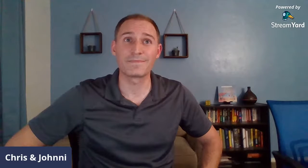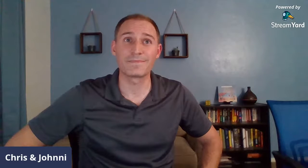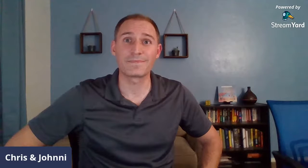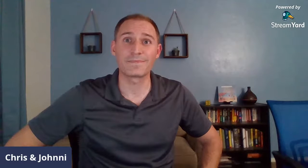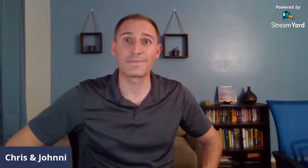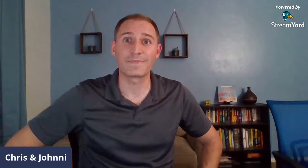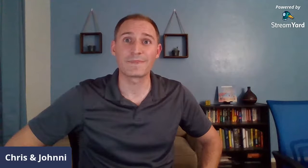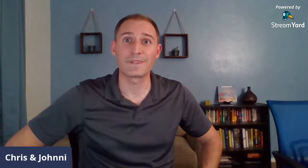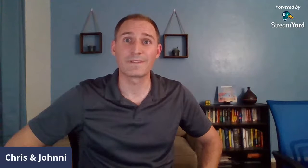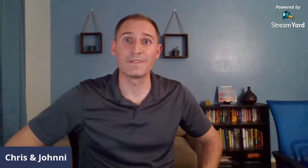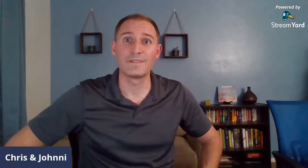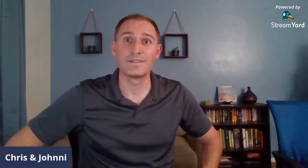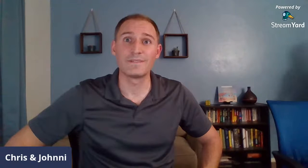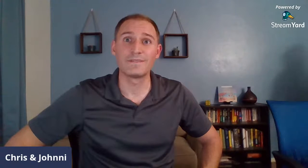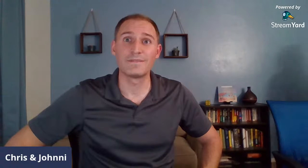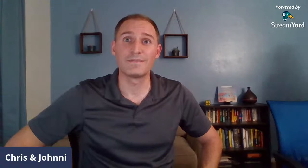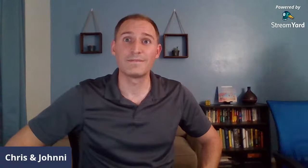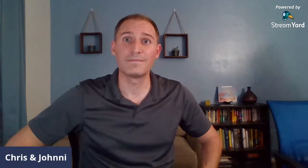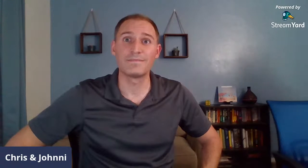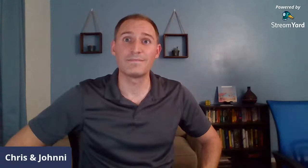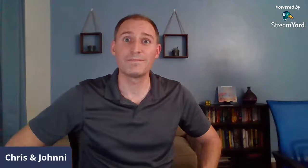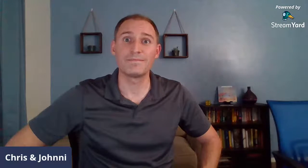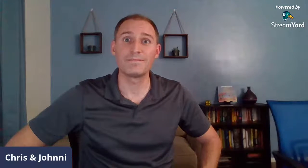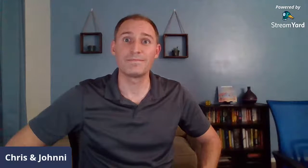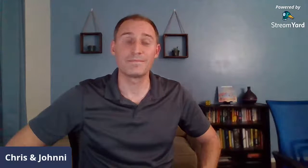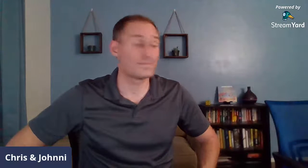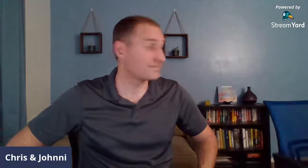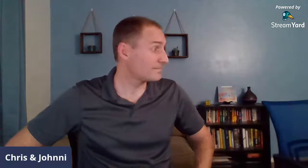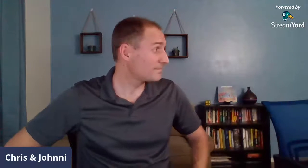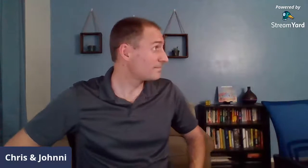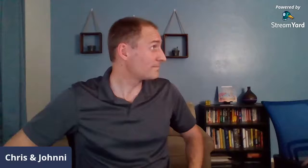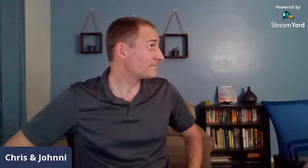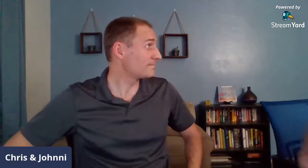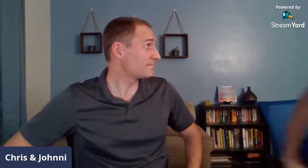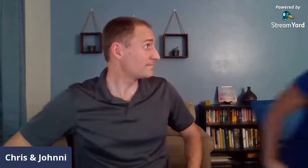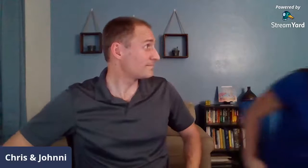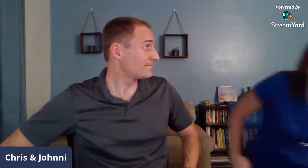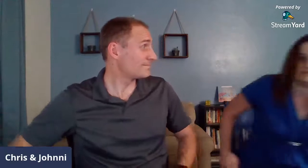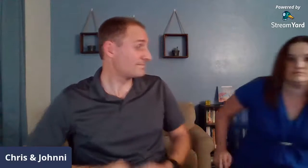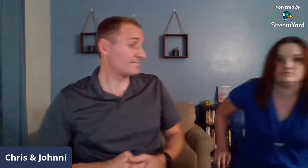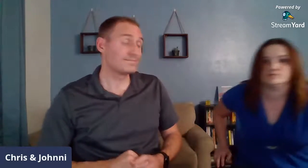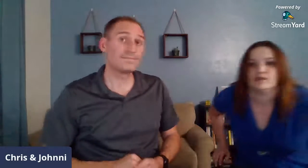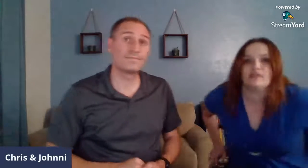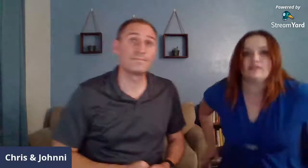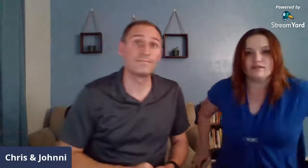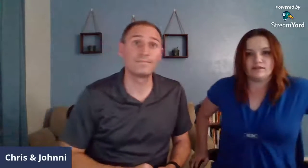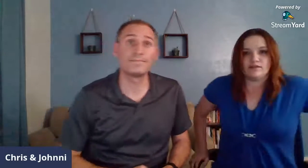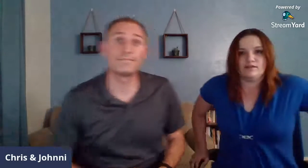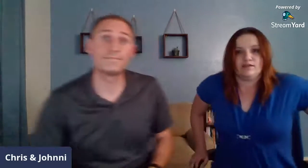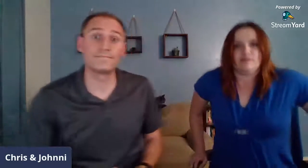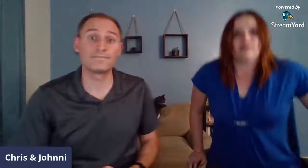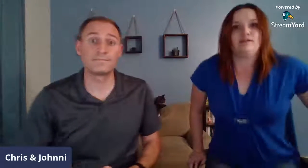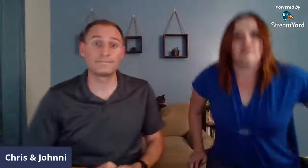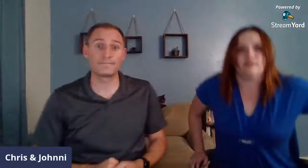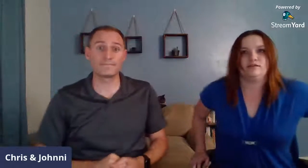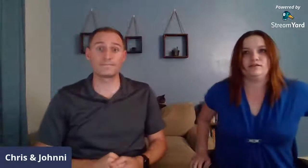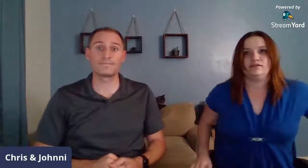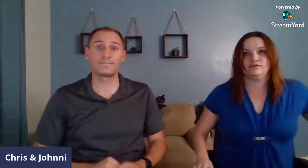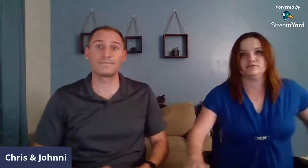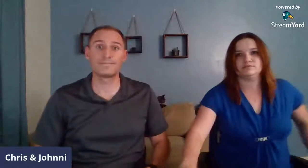in researching Deaf U, just kind of learning a little bit about what the show was, and watching Myra Margo's interviews and stuff like